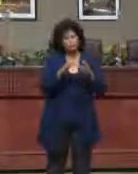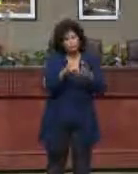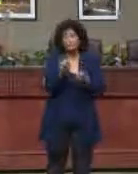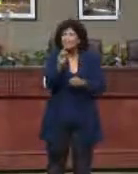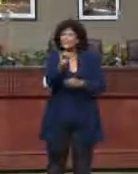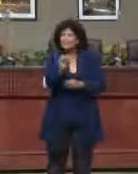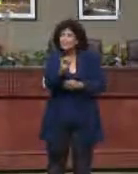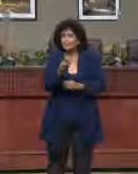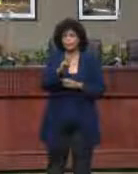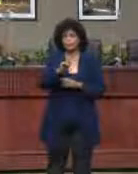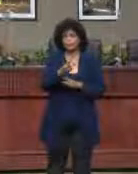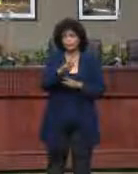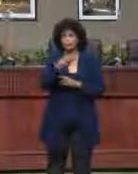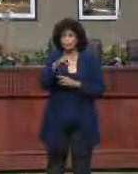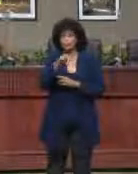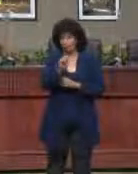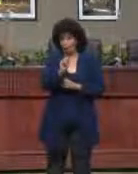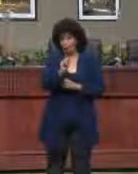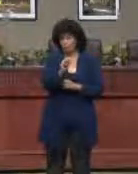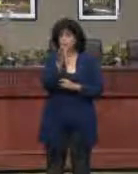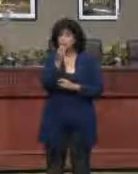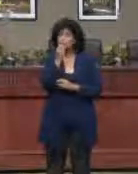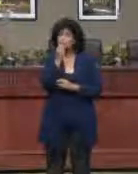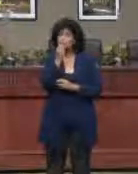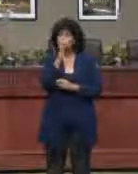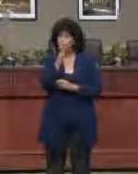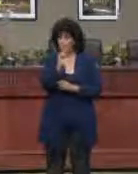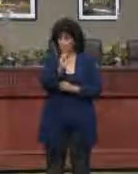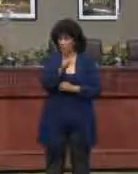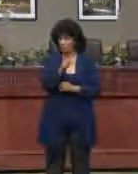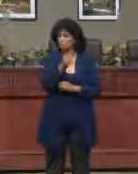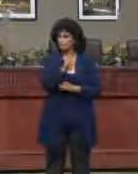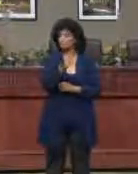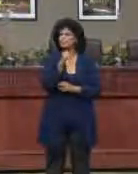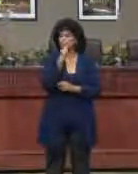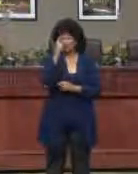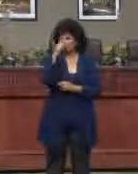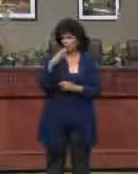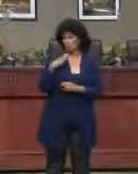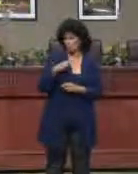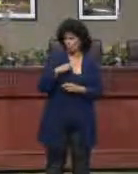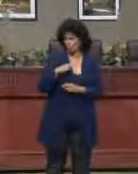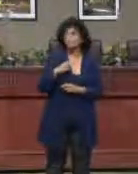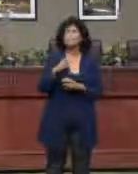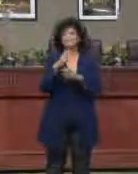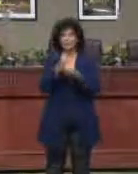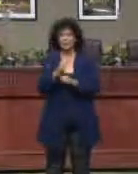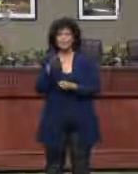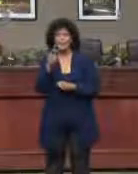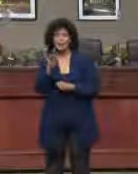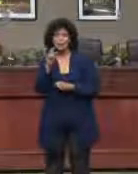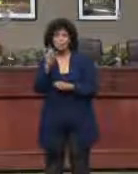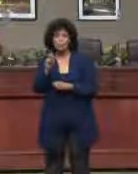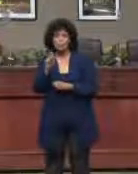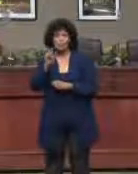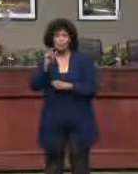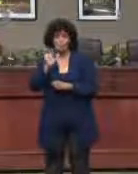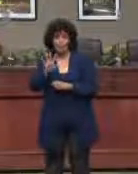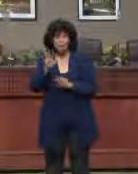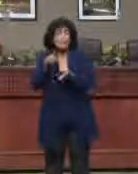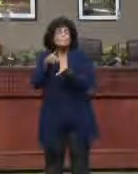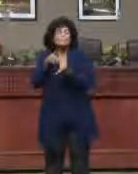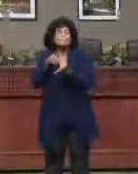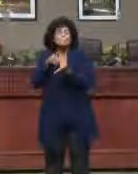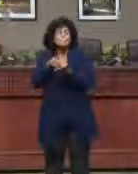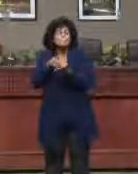have received funding that has resulted in over 5.8 million meals